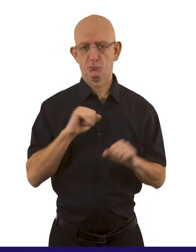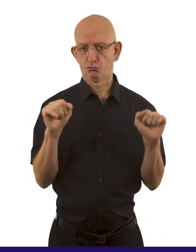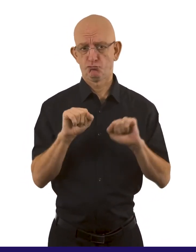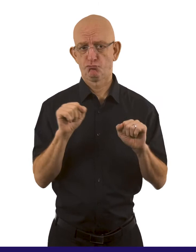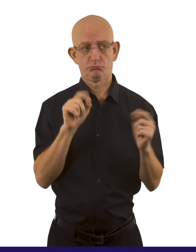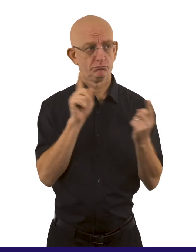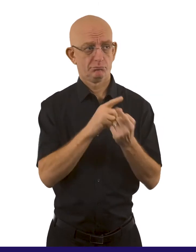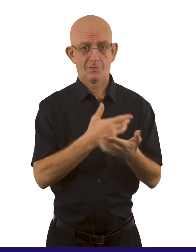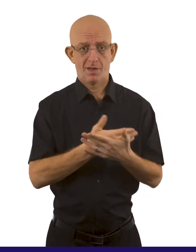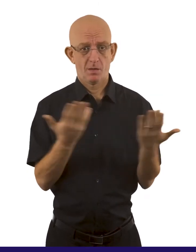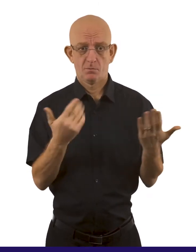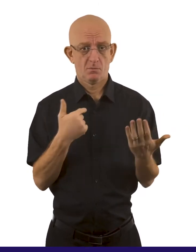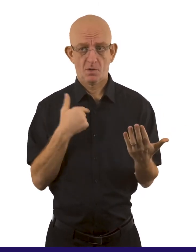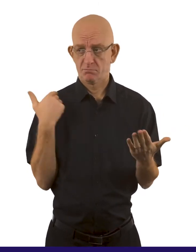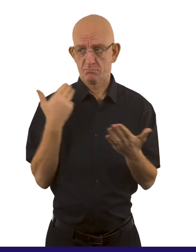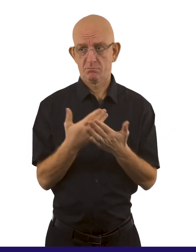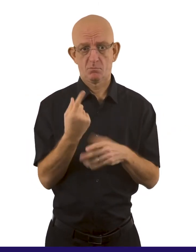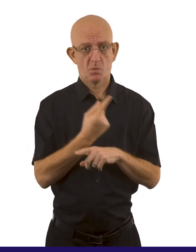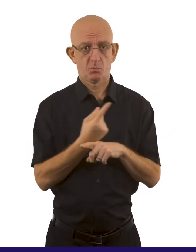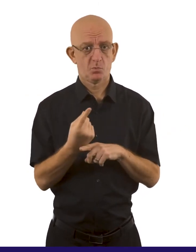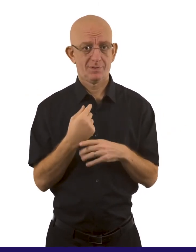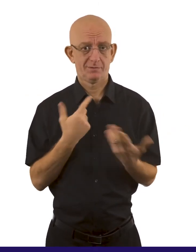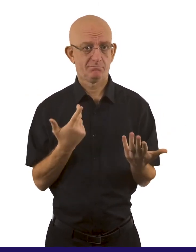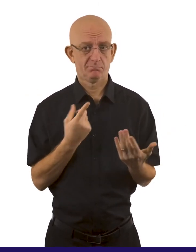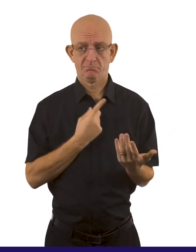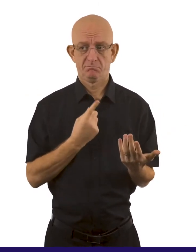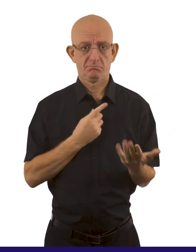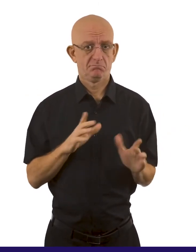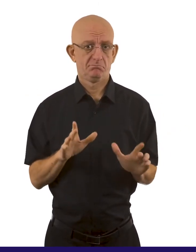I haven't been in contact with anyone I'm close to this week.